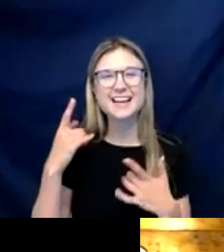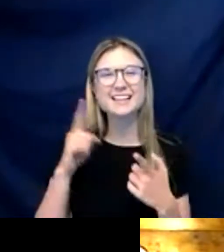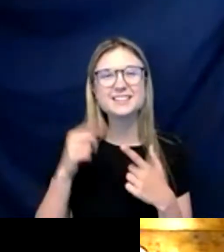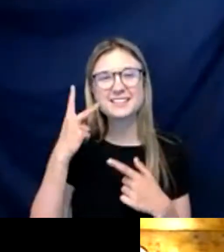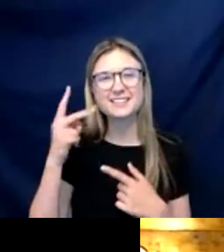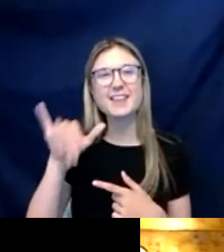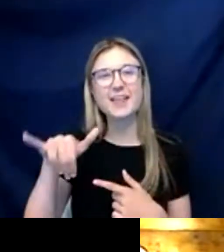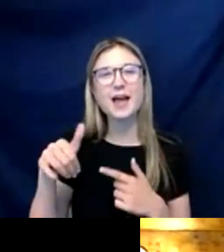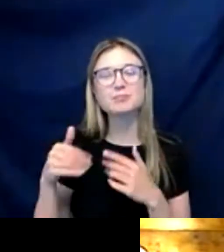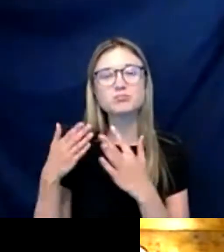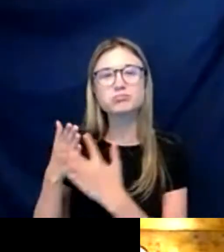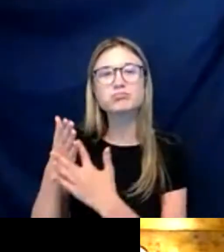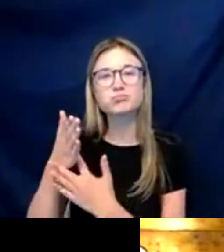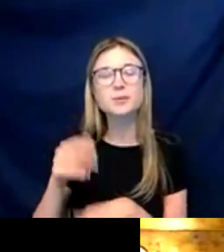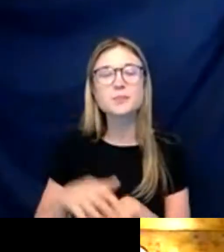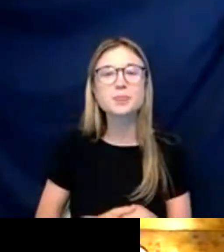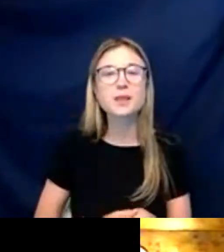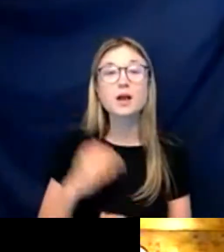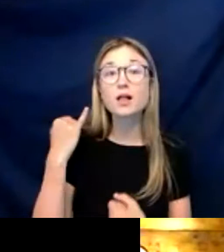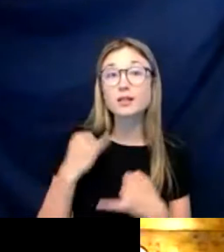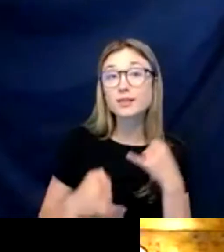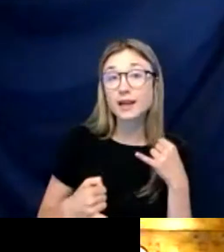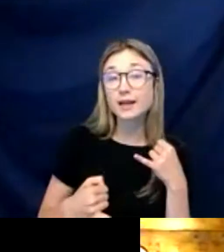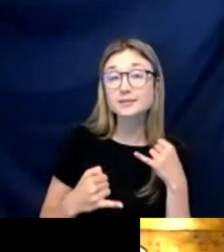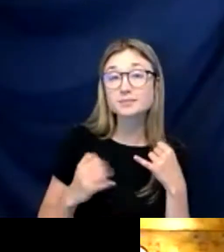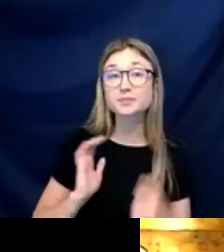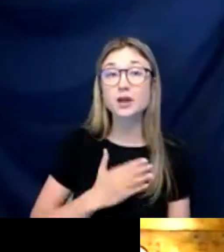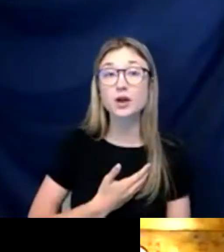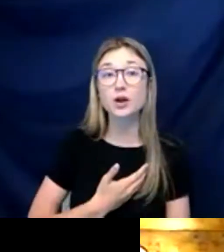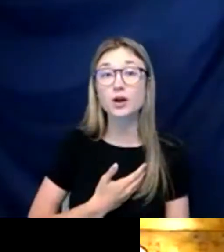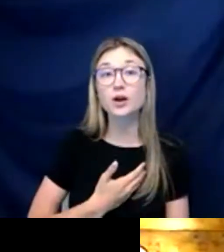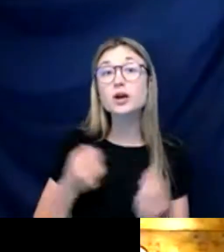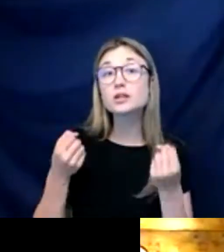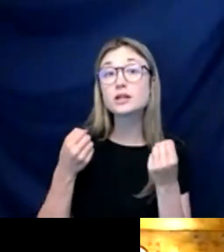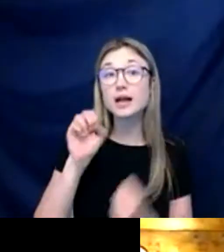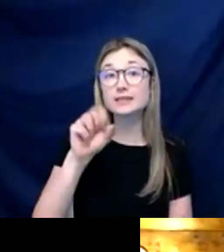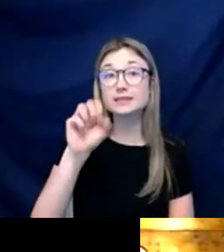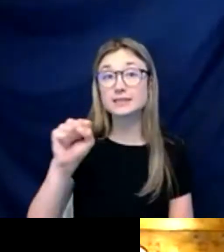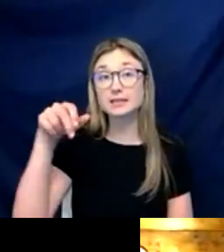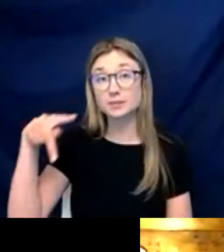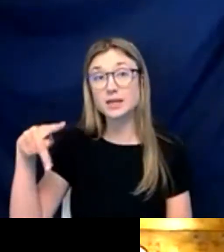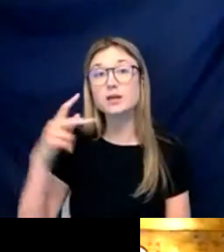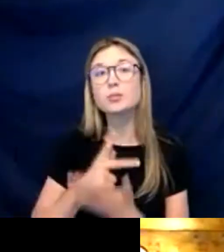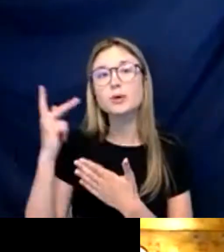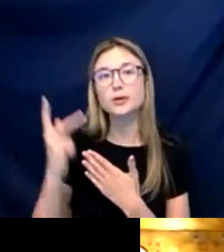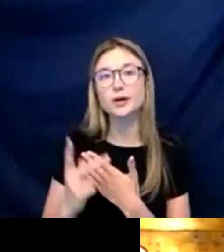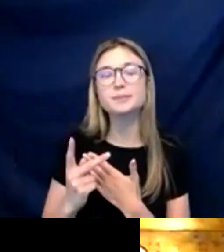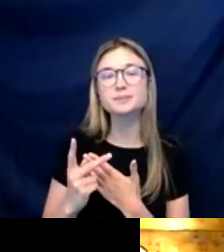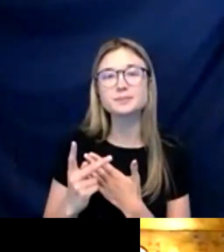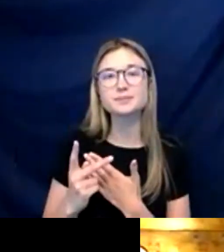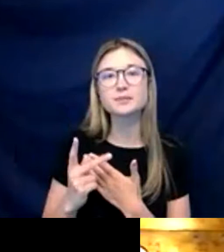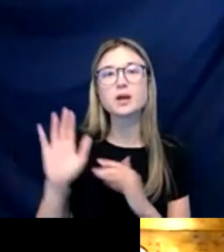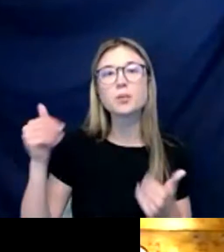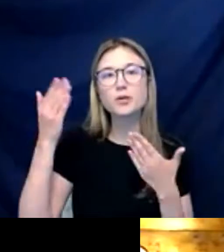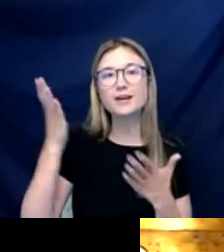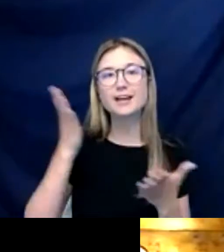forward. And then last but not least, our service support service provider program, or SSP program, that provides